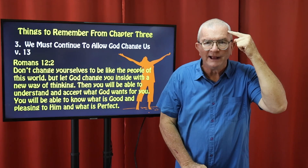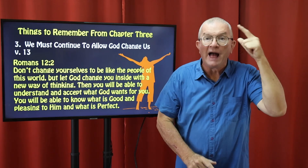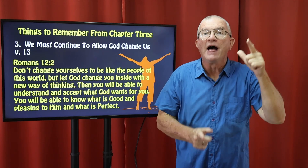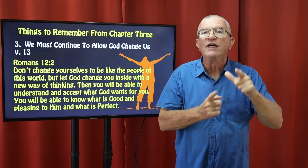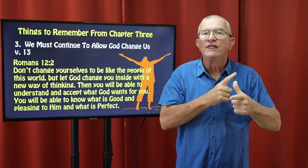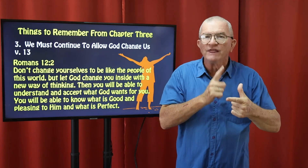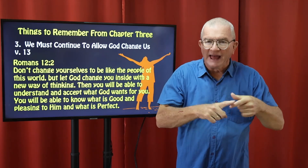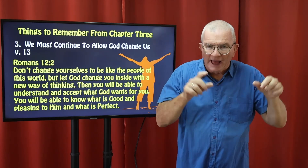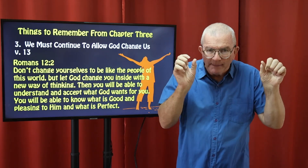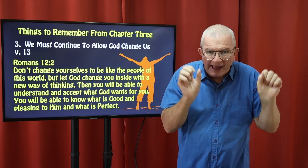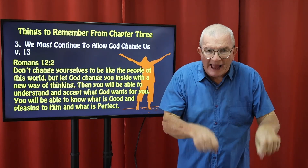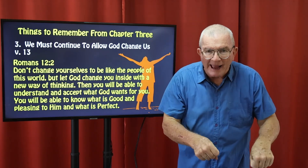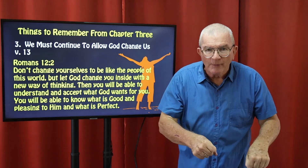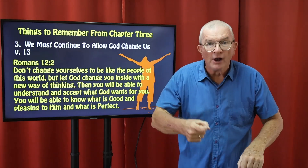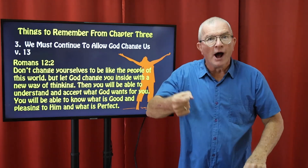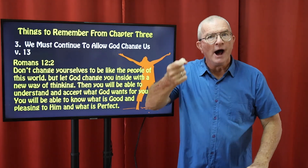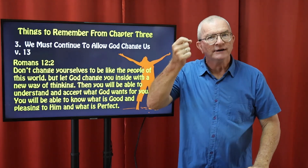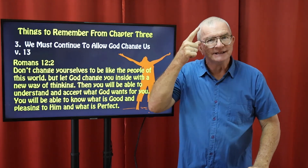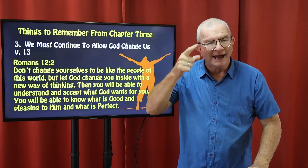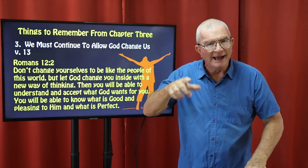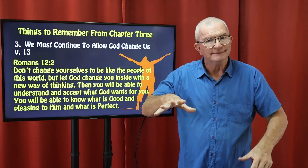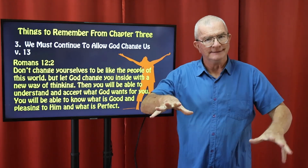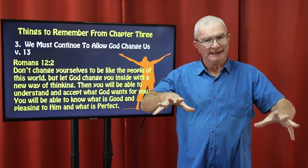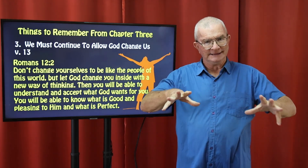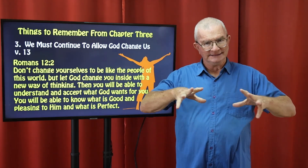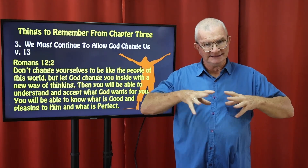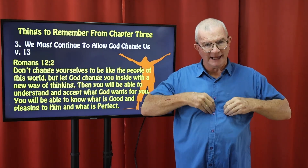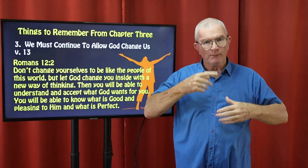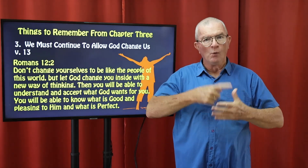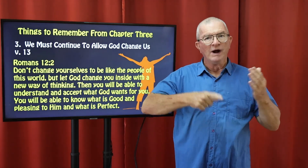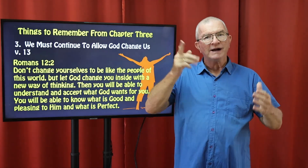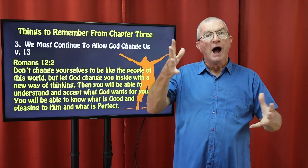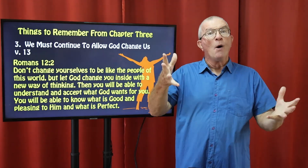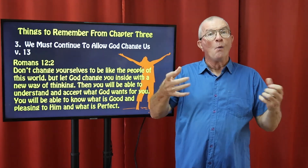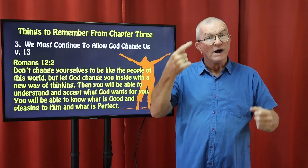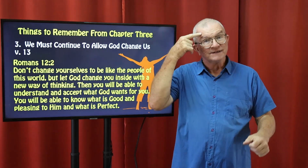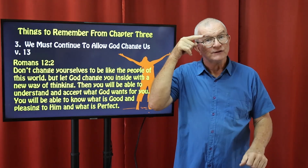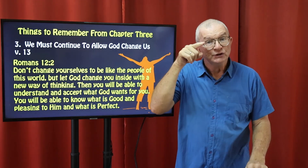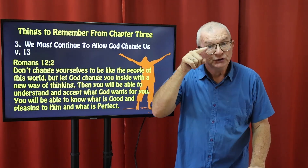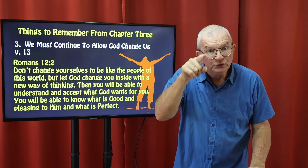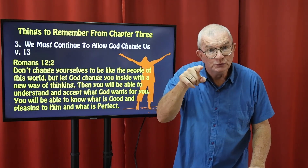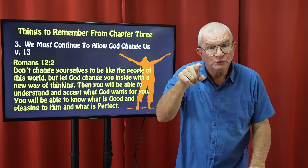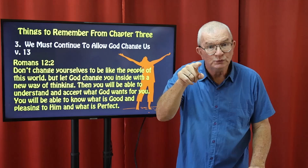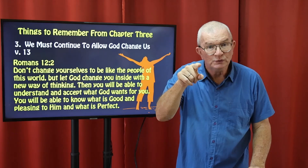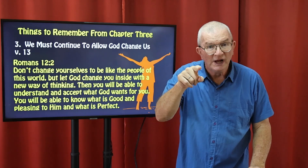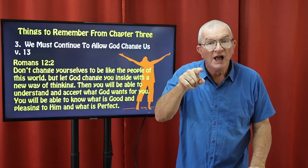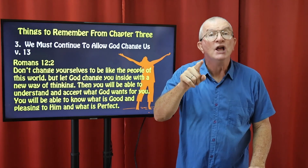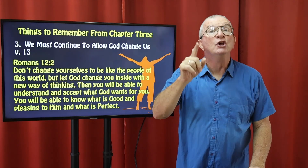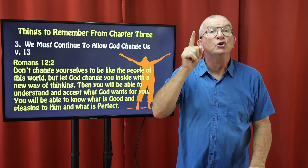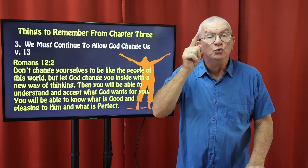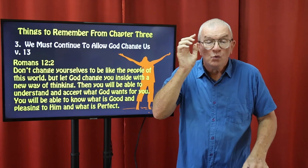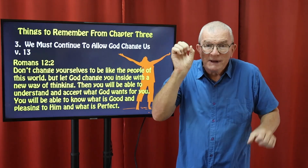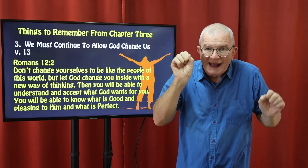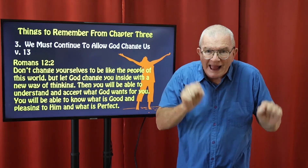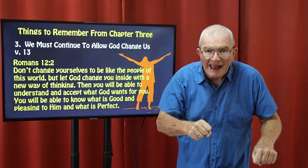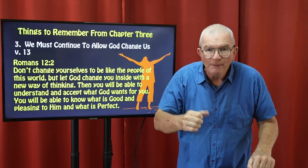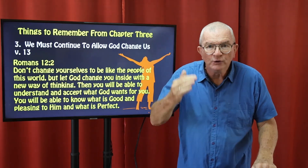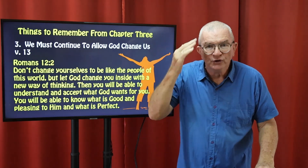thinking. Then you will be able to understand and accept what God wants for you. You